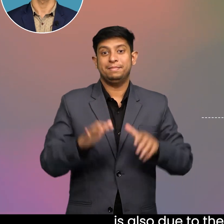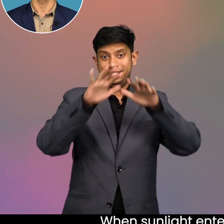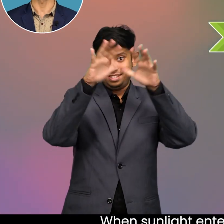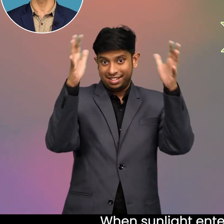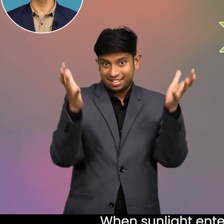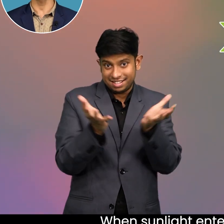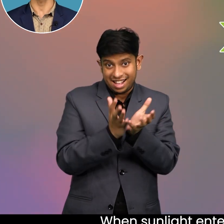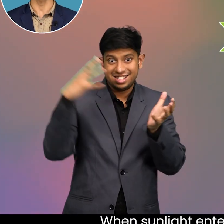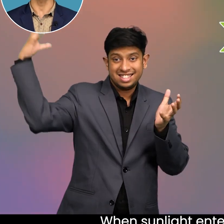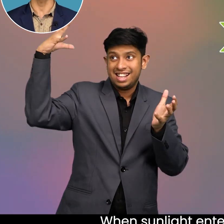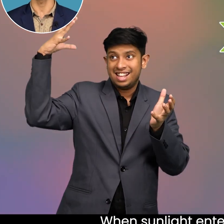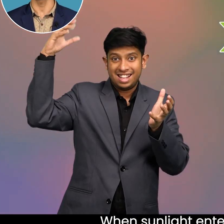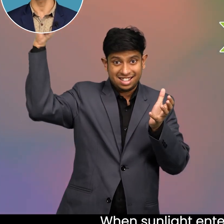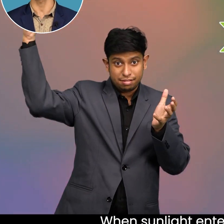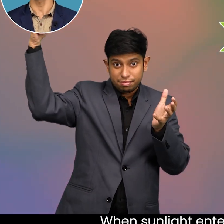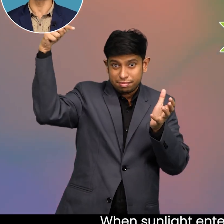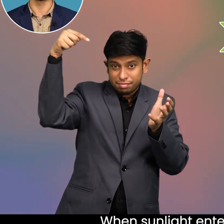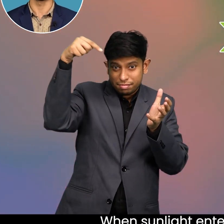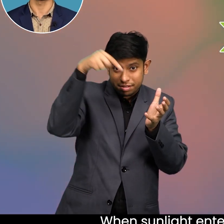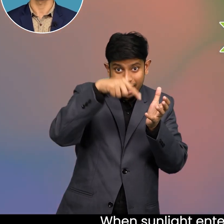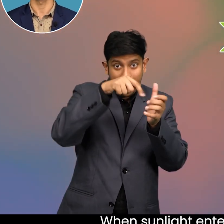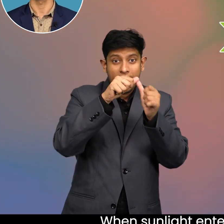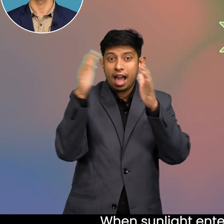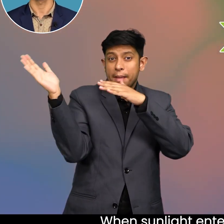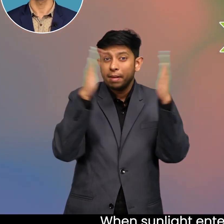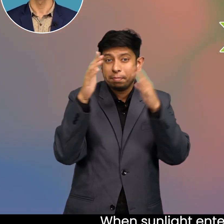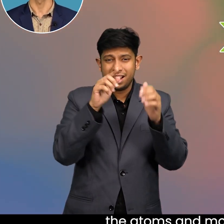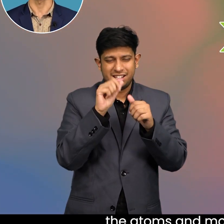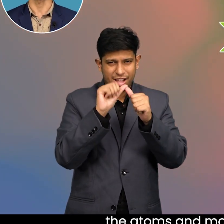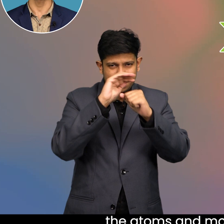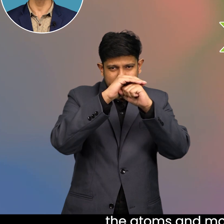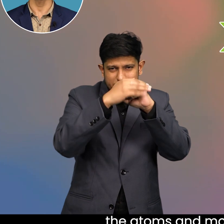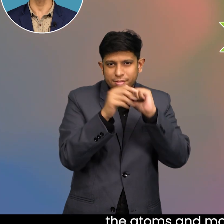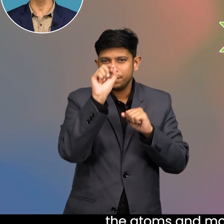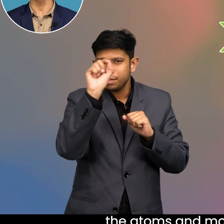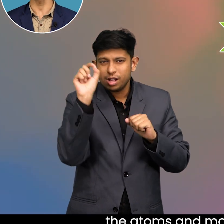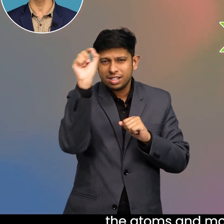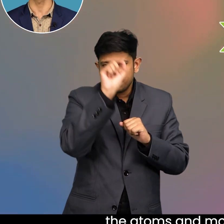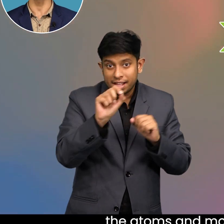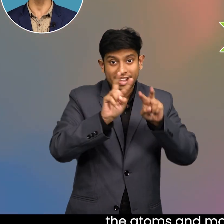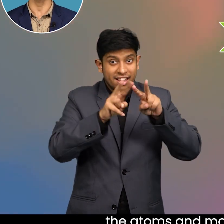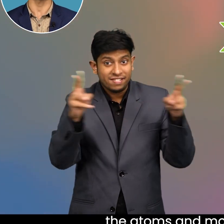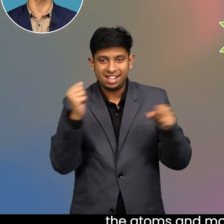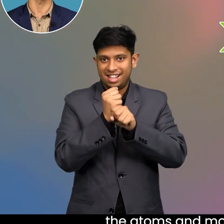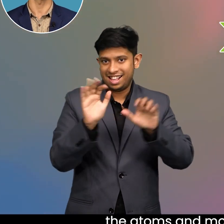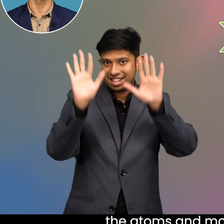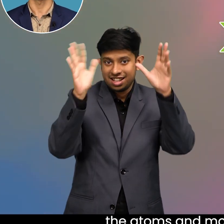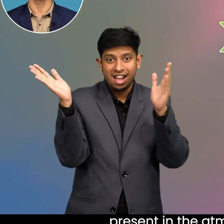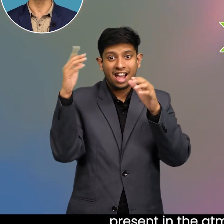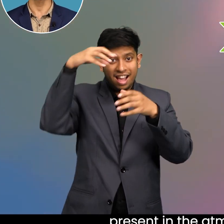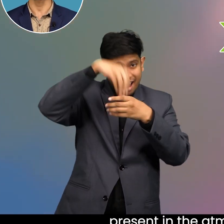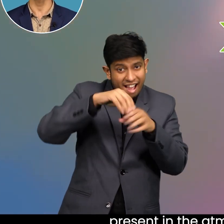When sunlight enters the earth's atmosphere, the atoms and molecules of different gases